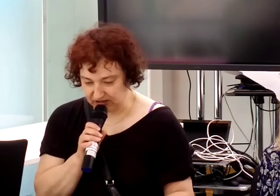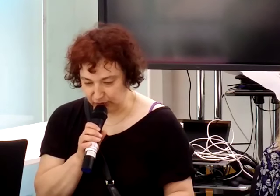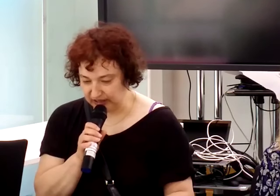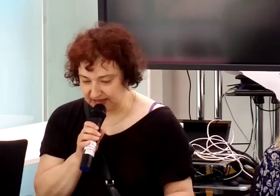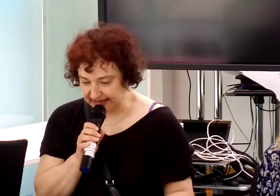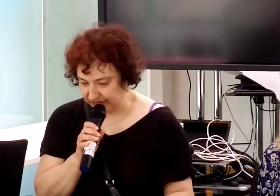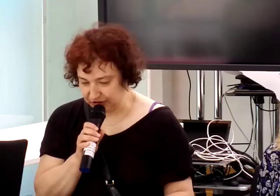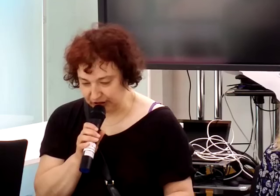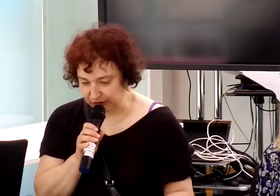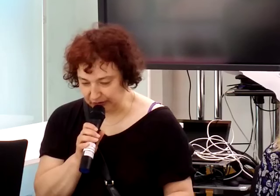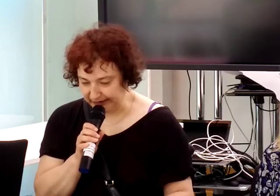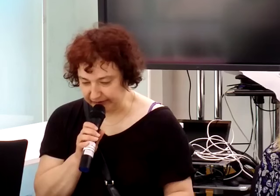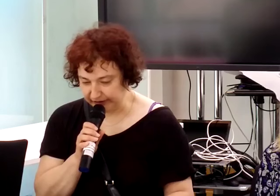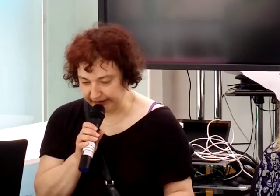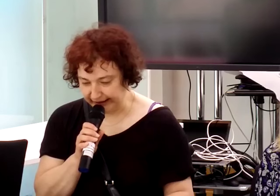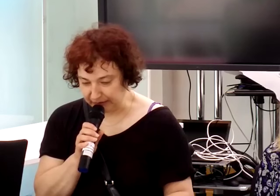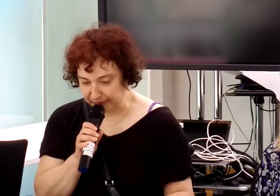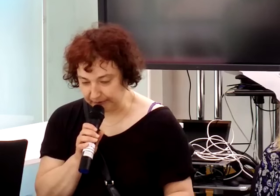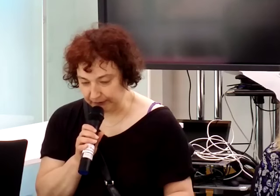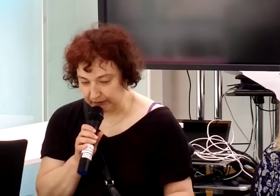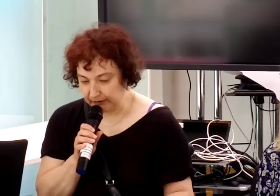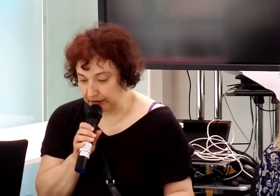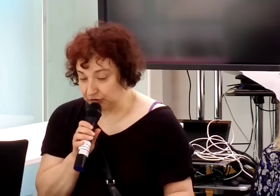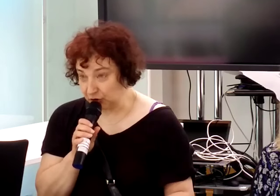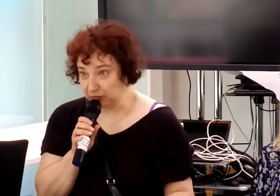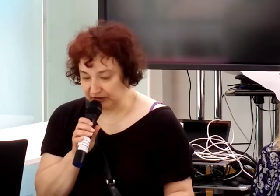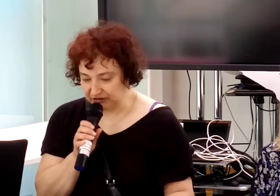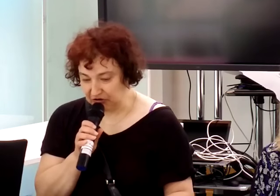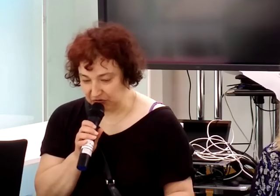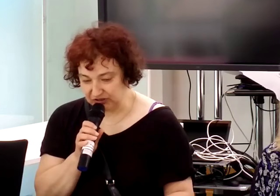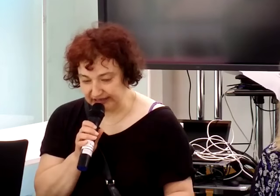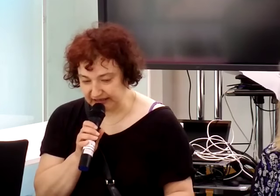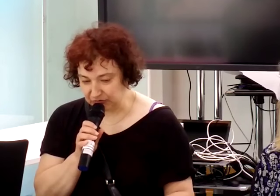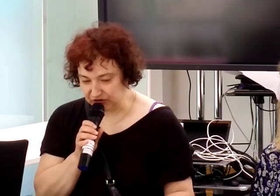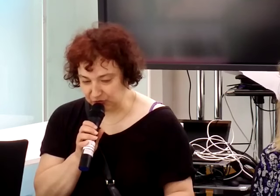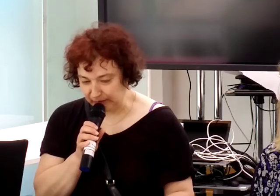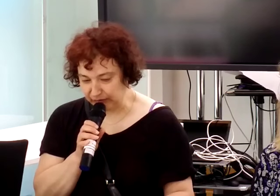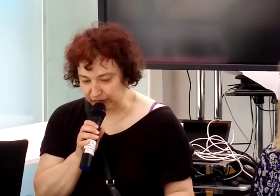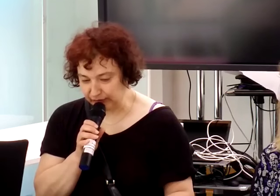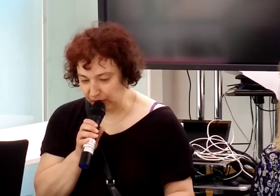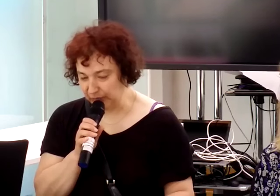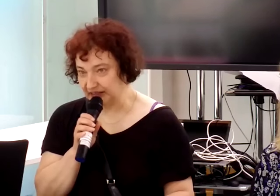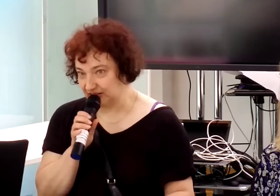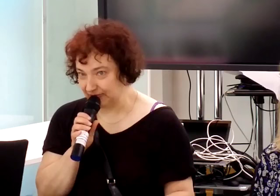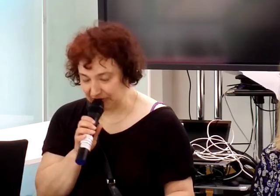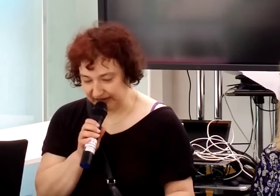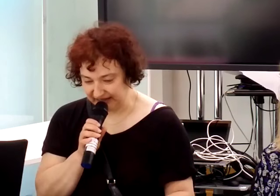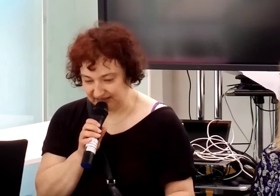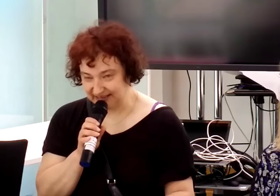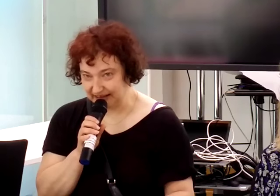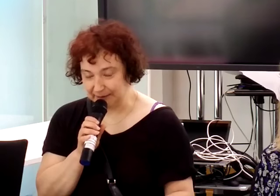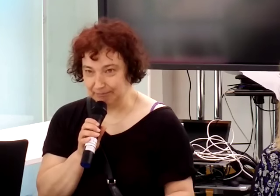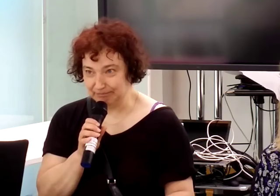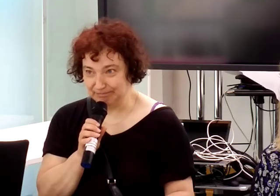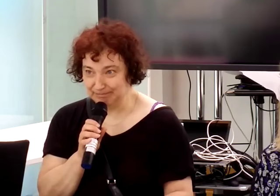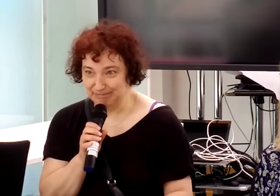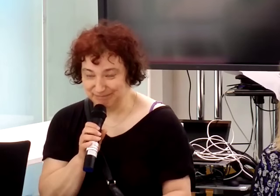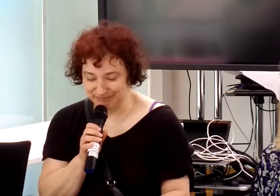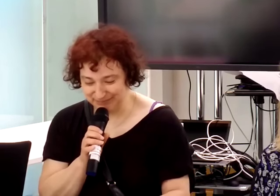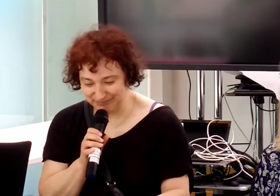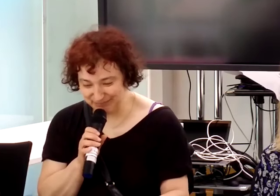ESA and squeezed down the total benefit cap. John McDonnell said he would swim through vomit to vote against